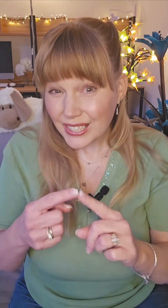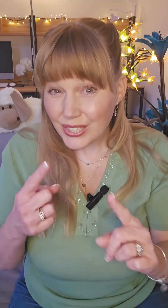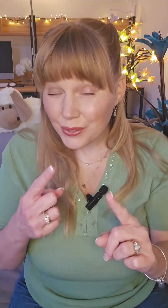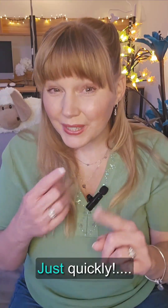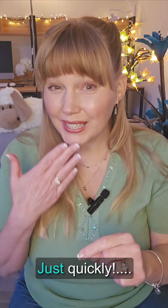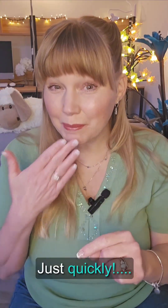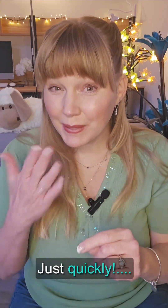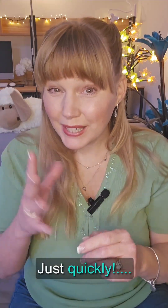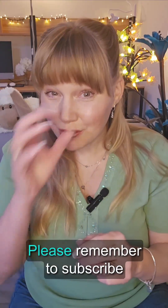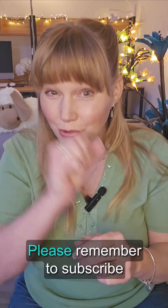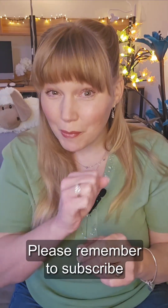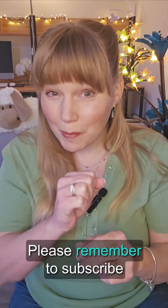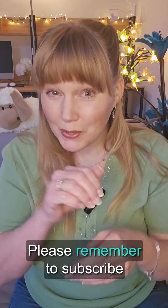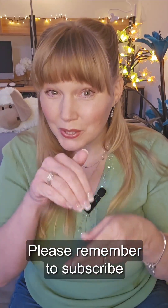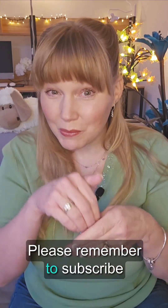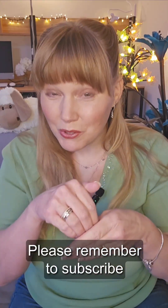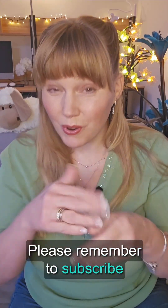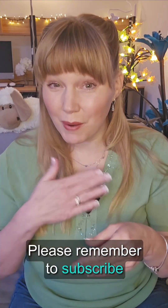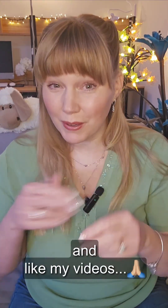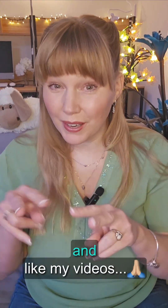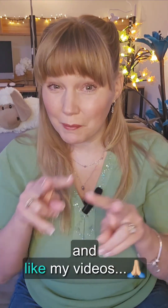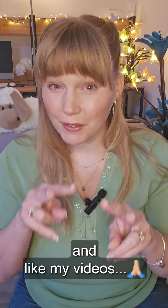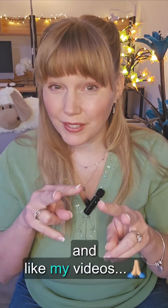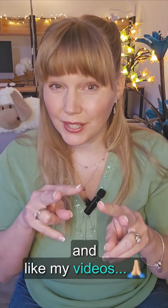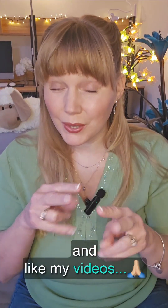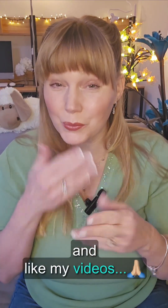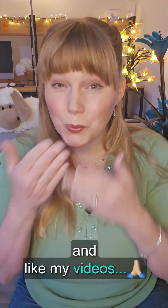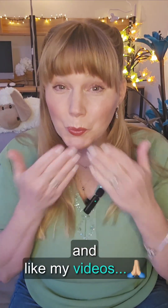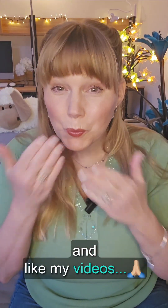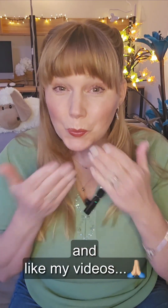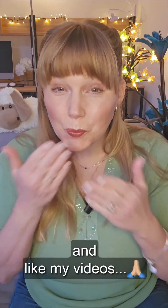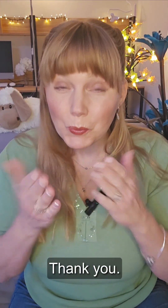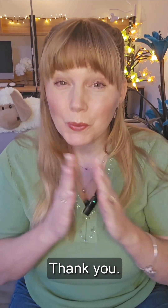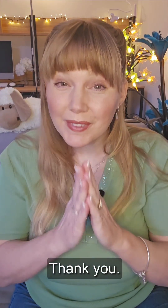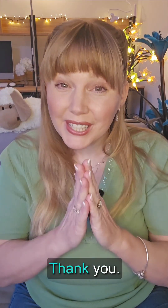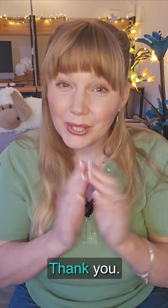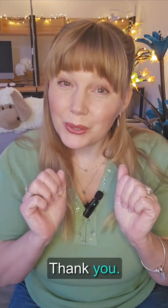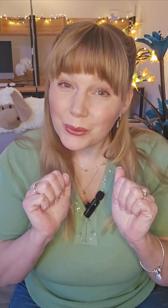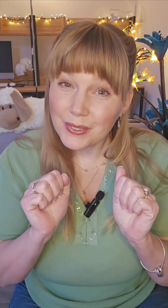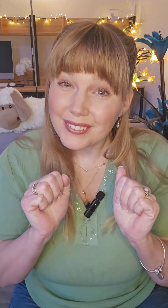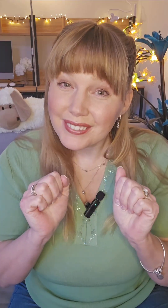Just quickly, please remember to subscribe and like my videos. Thank you.